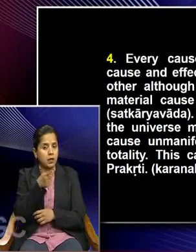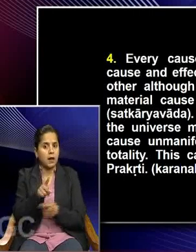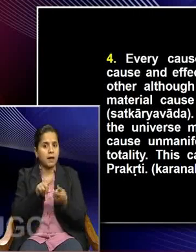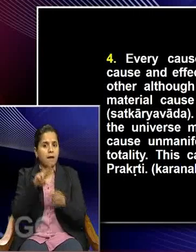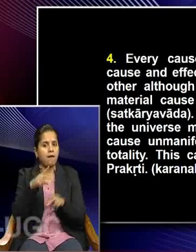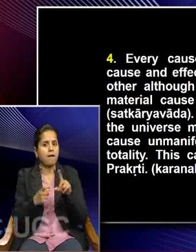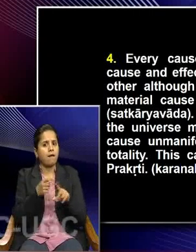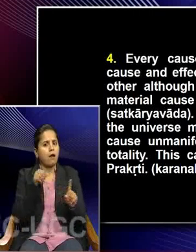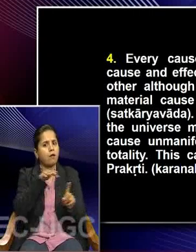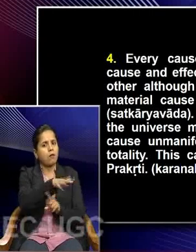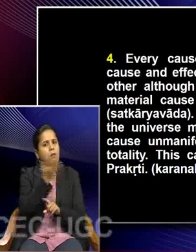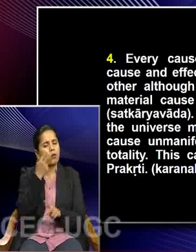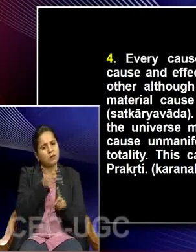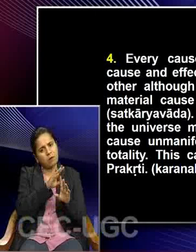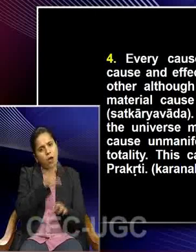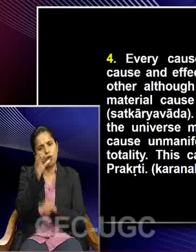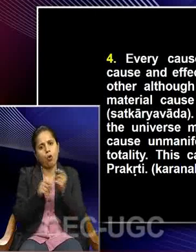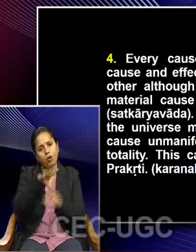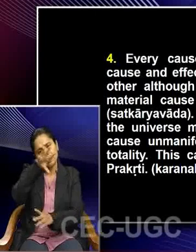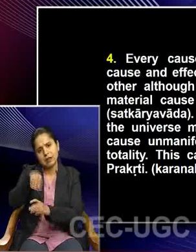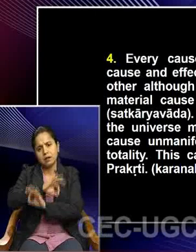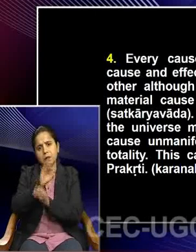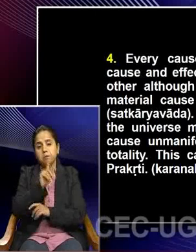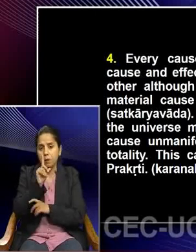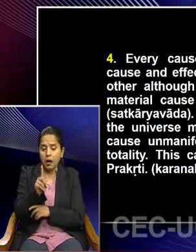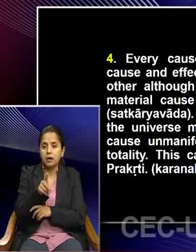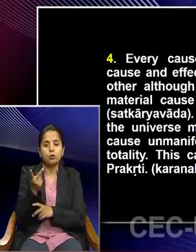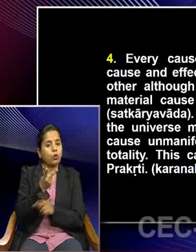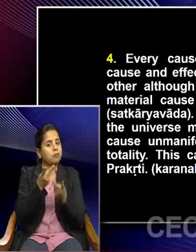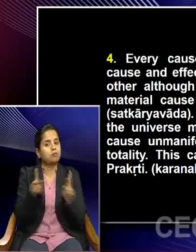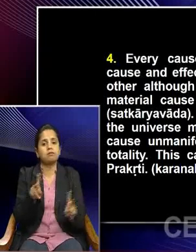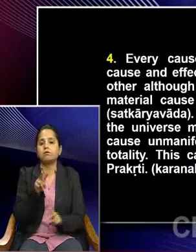was already existing in the cause, yet they are distinct.